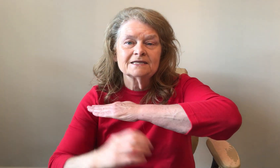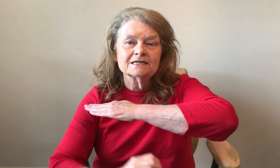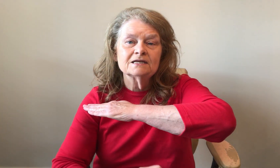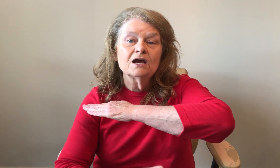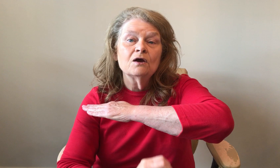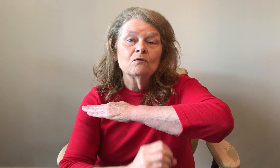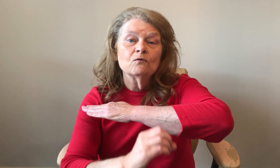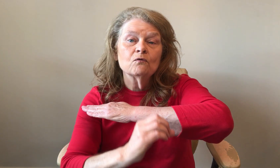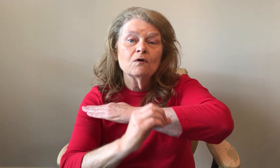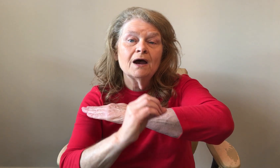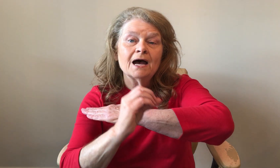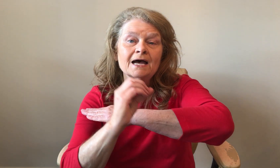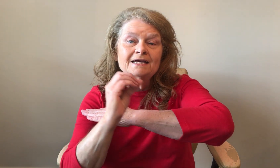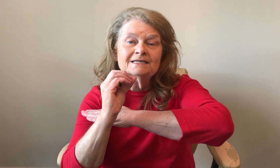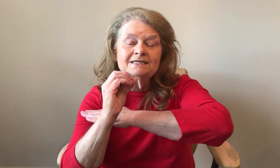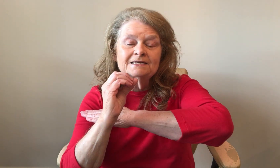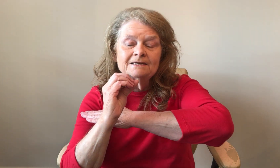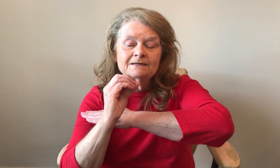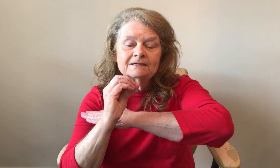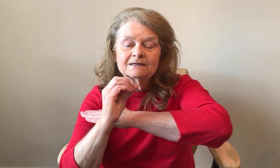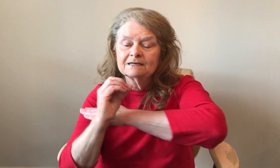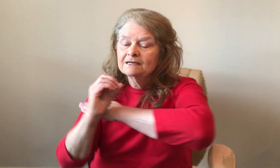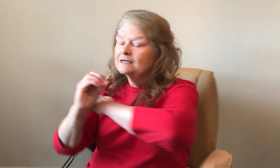horizon. Rise.